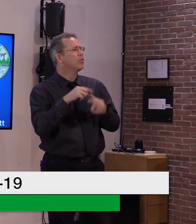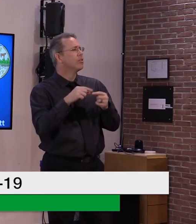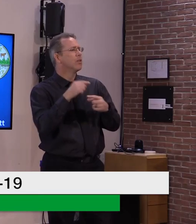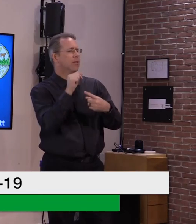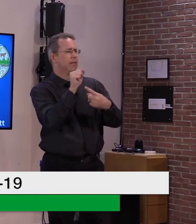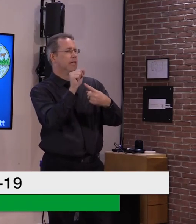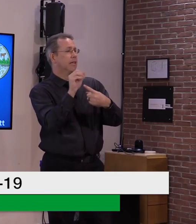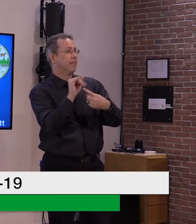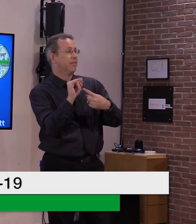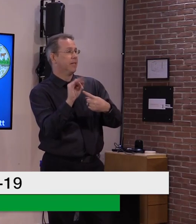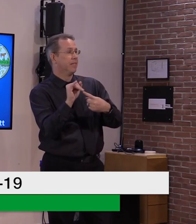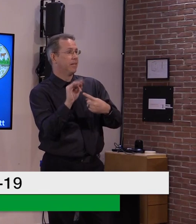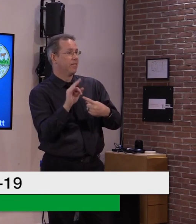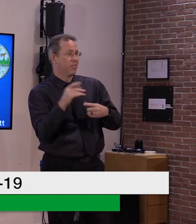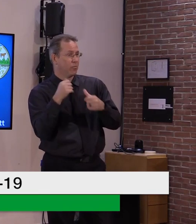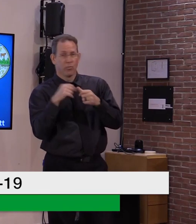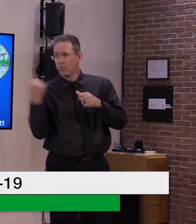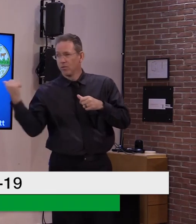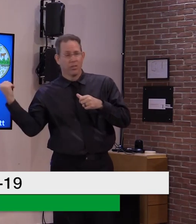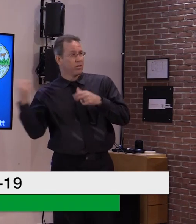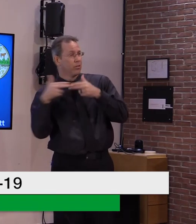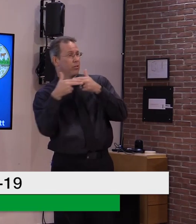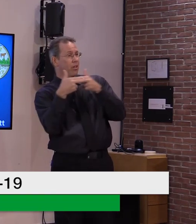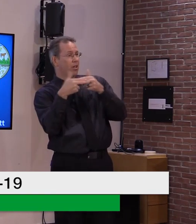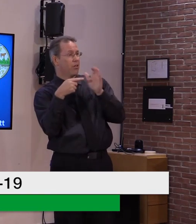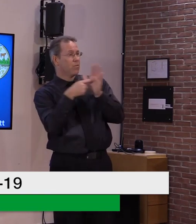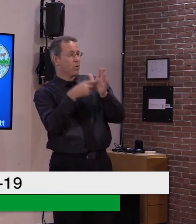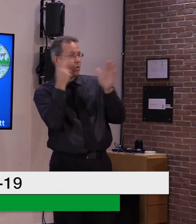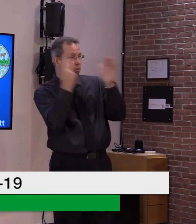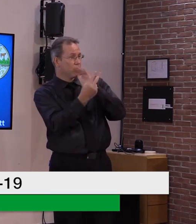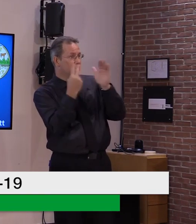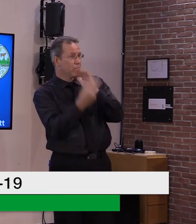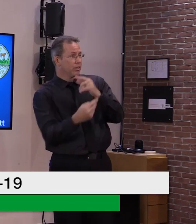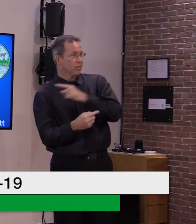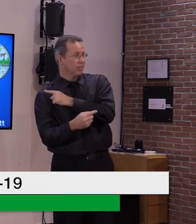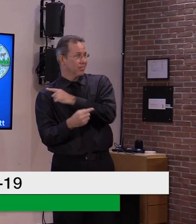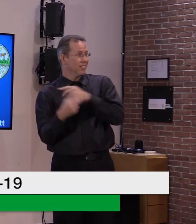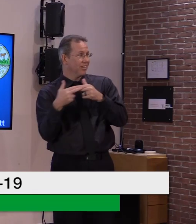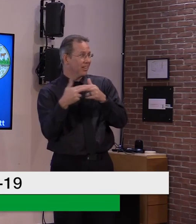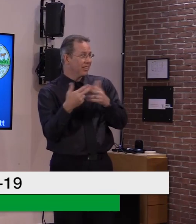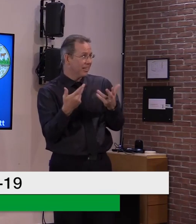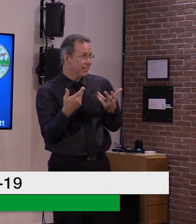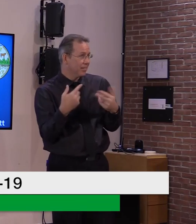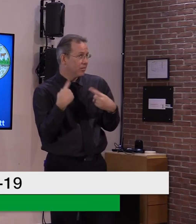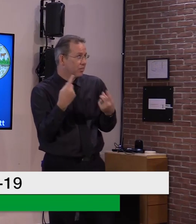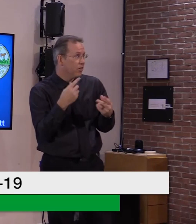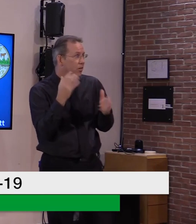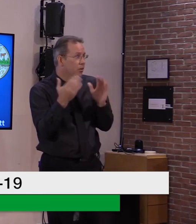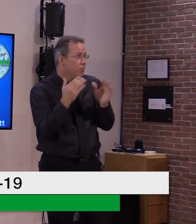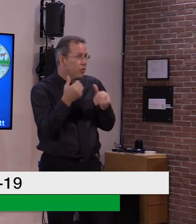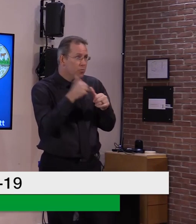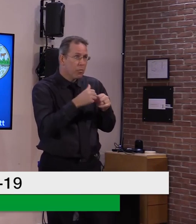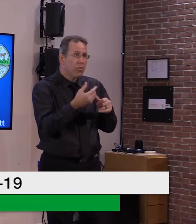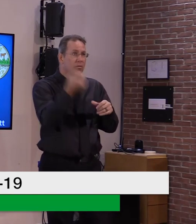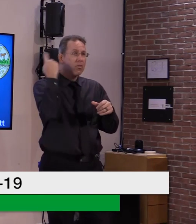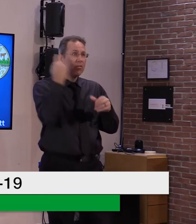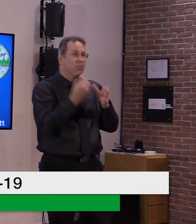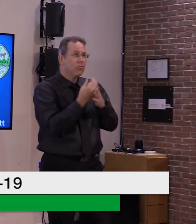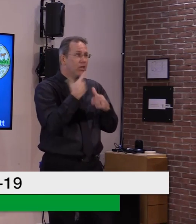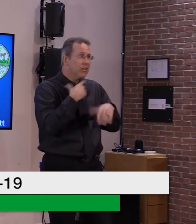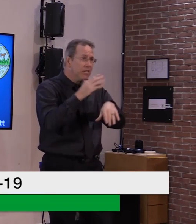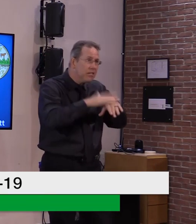had all year long we have sort of where we expect things to go and then we have best case and worst case